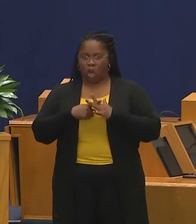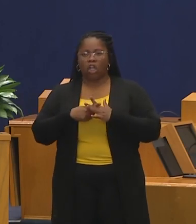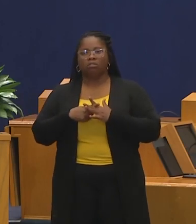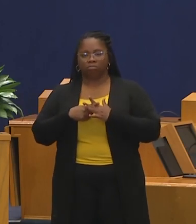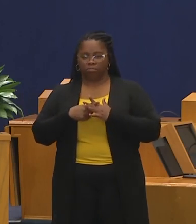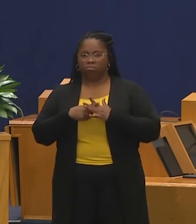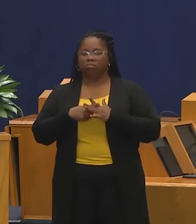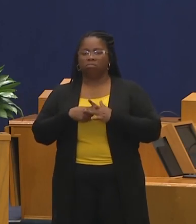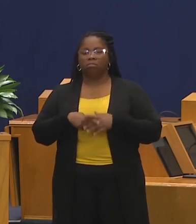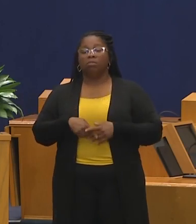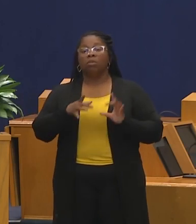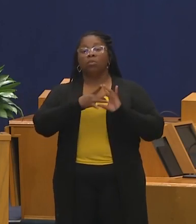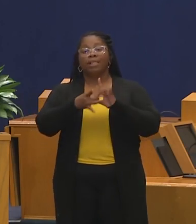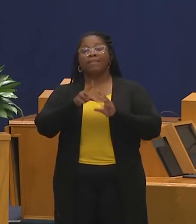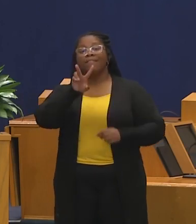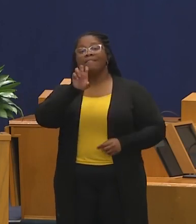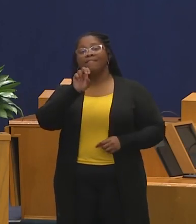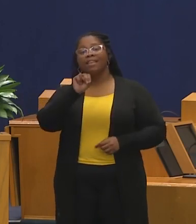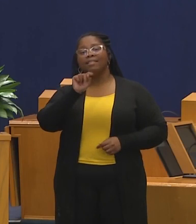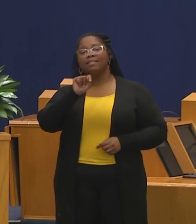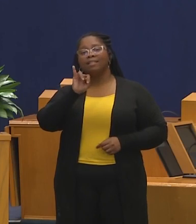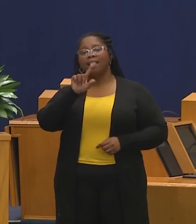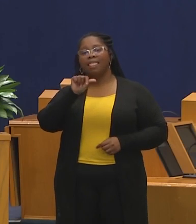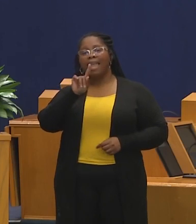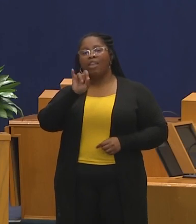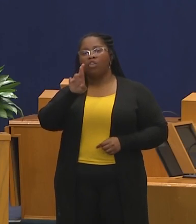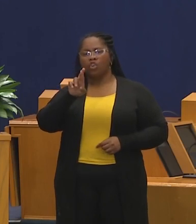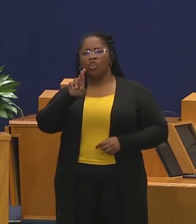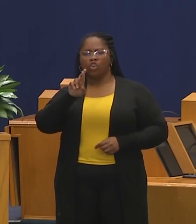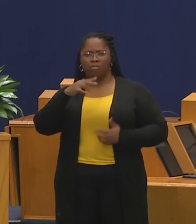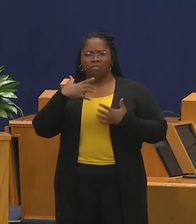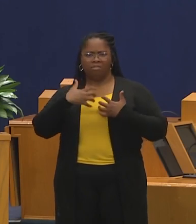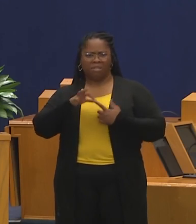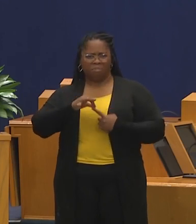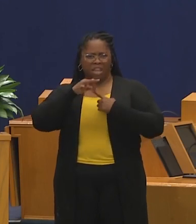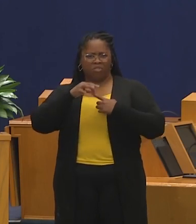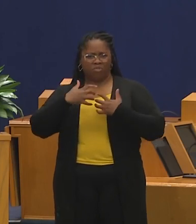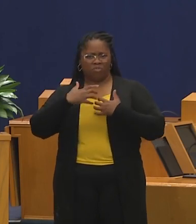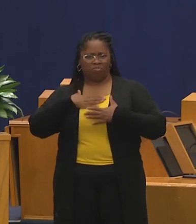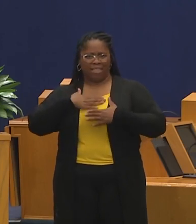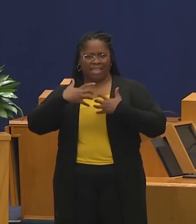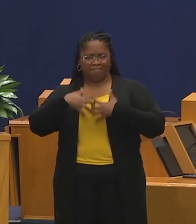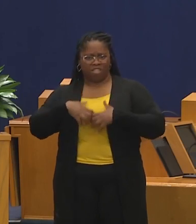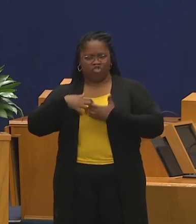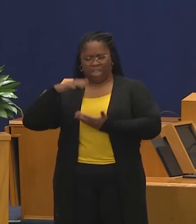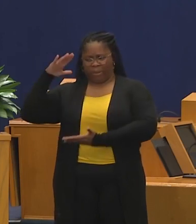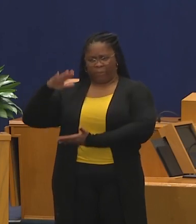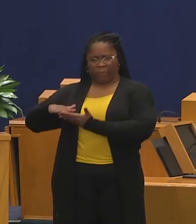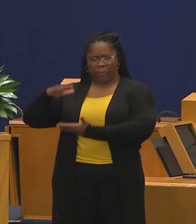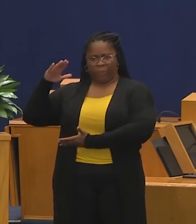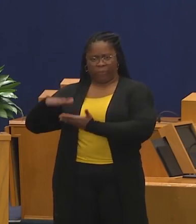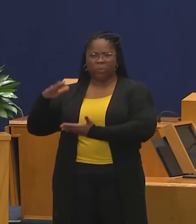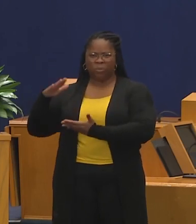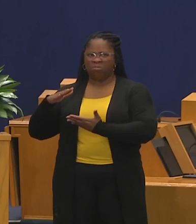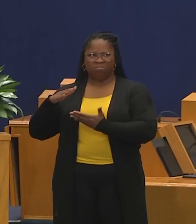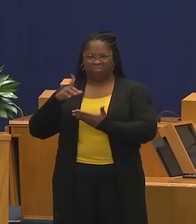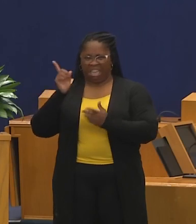With respect to ventilator capacity, which is, I know, something that's in the news a lot, and we receive a lot of questions related to ventilators,